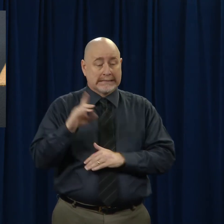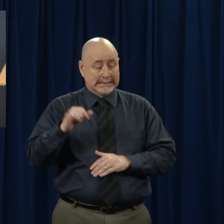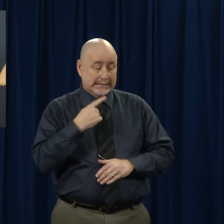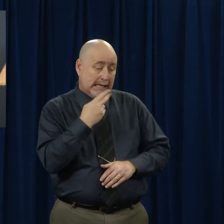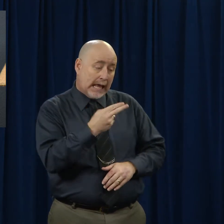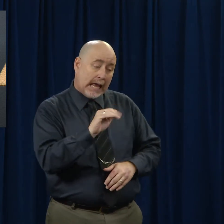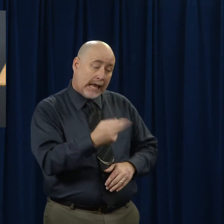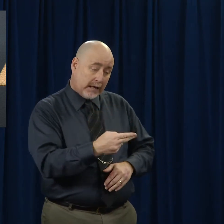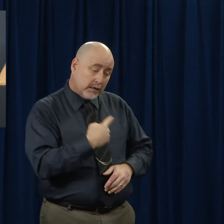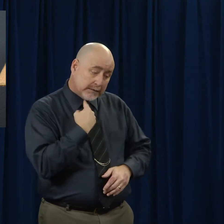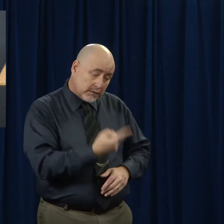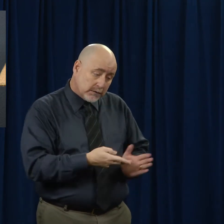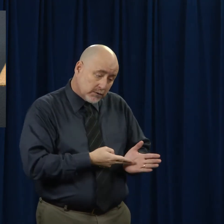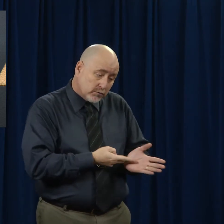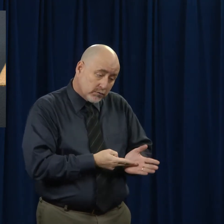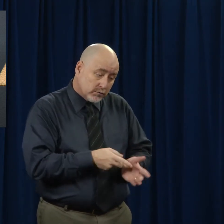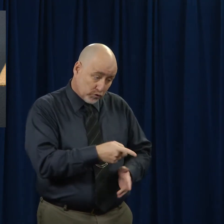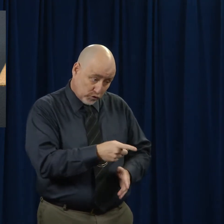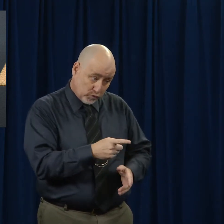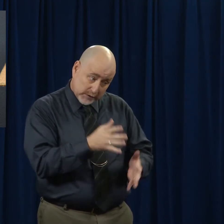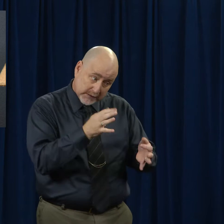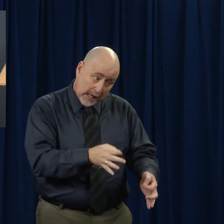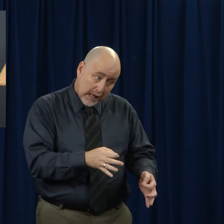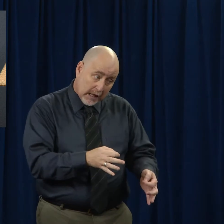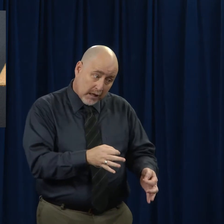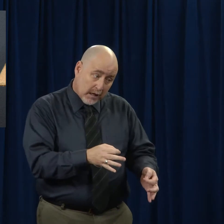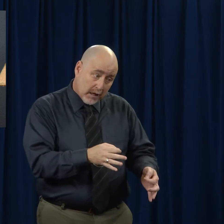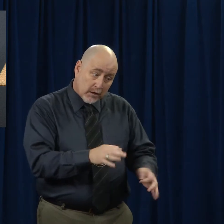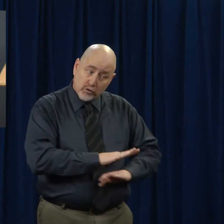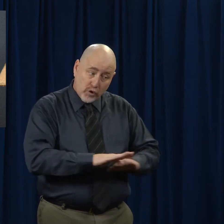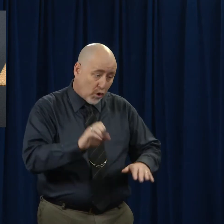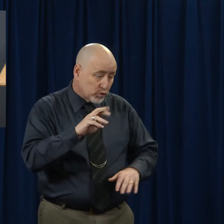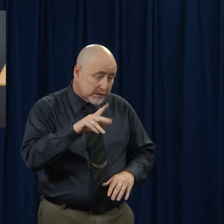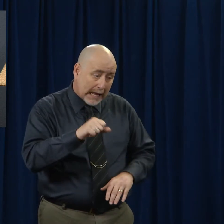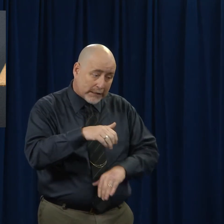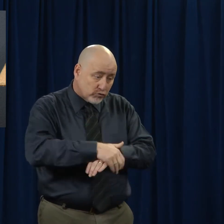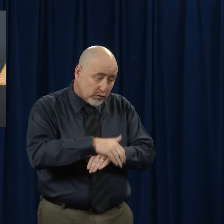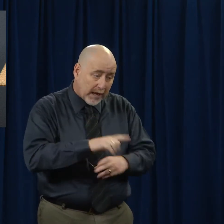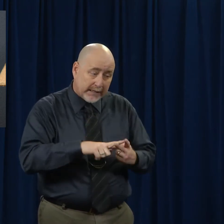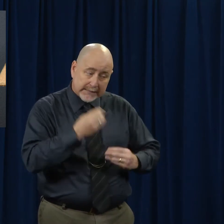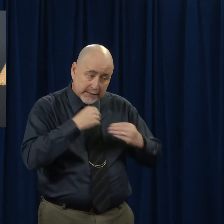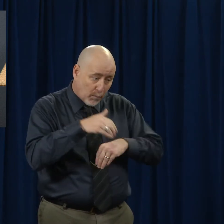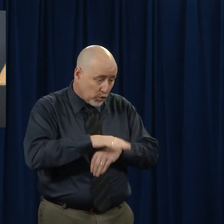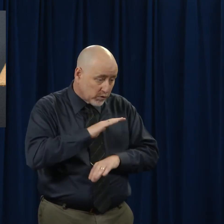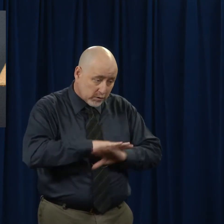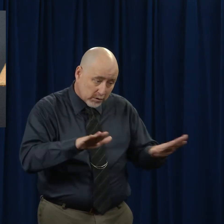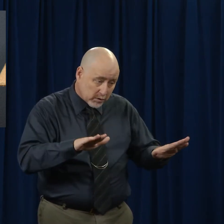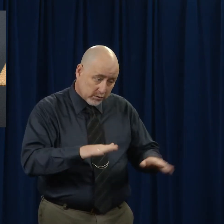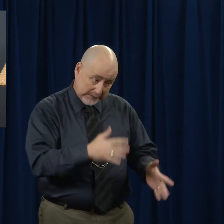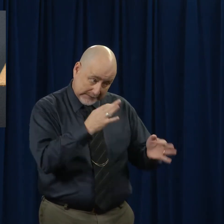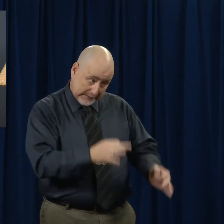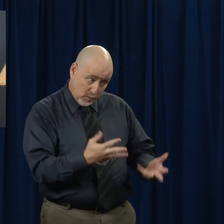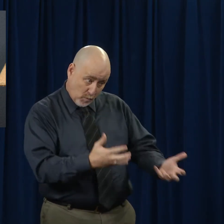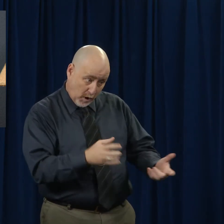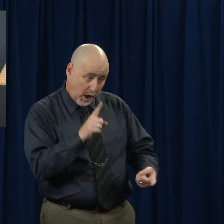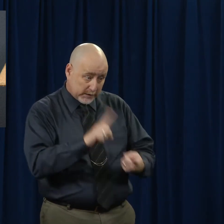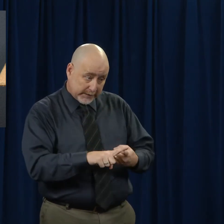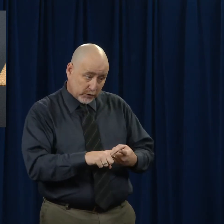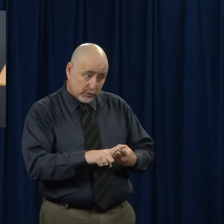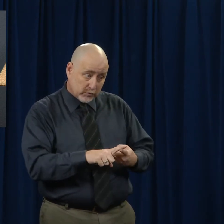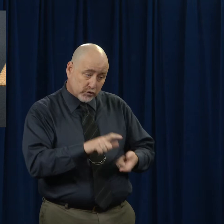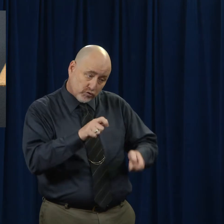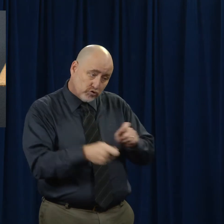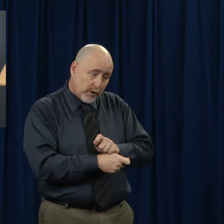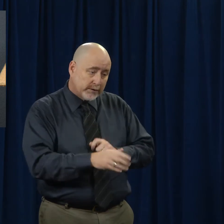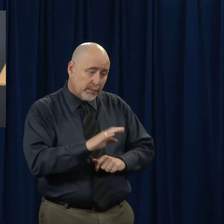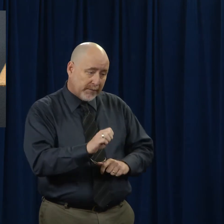said, now, Hannah, I mean it now. If you make this decision, no snacks tonight, no supper tonight, that's your decision until you decide